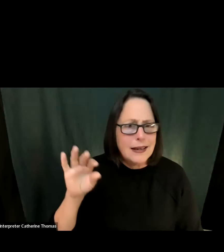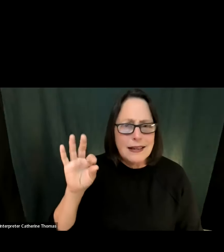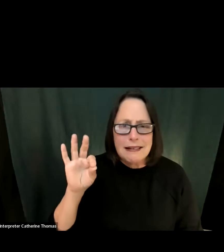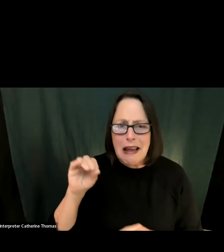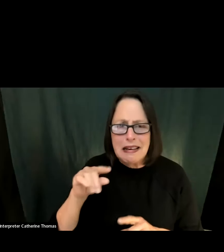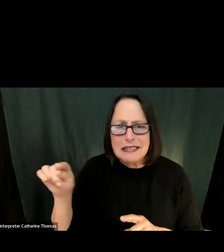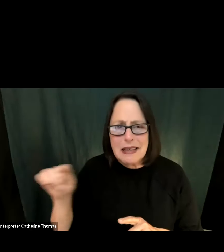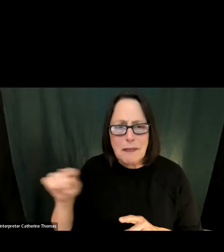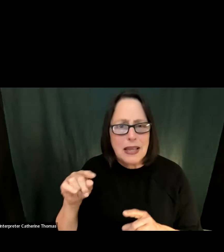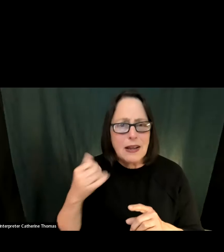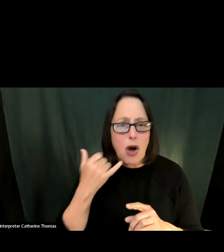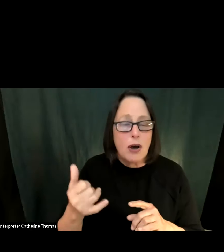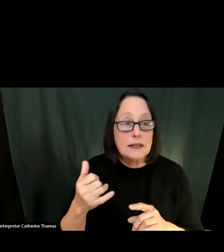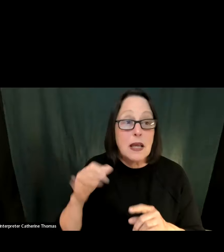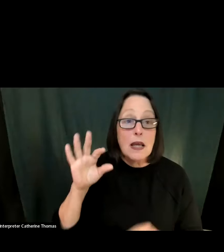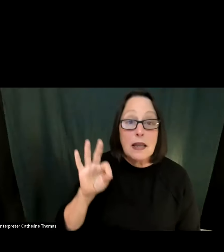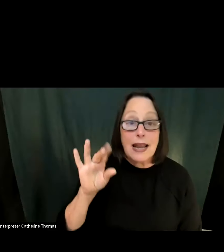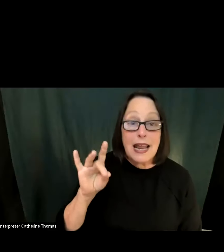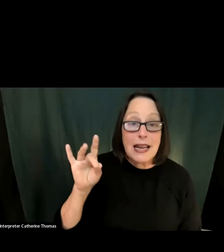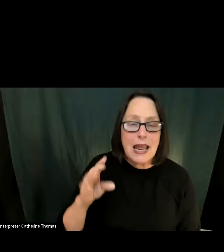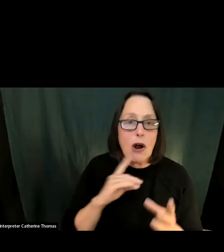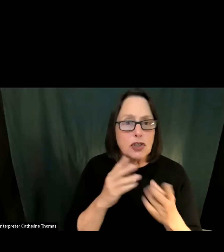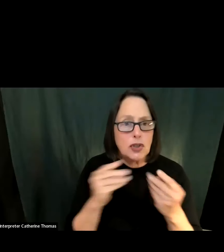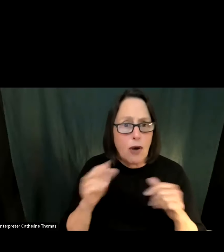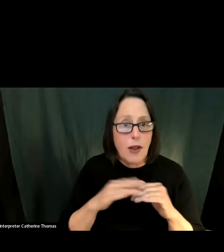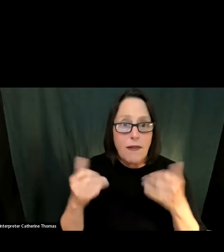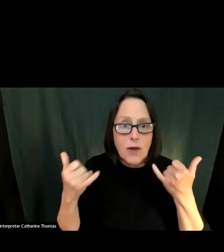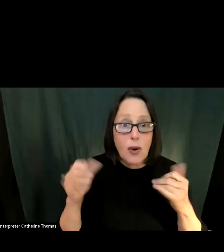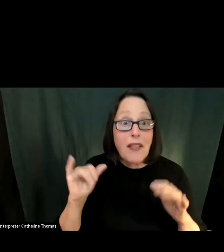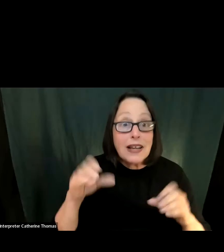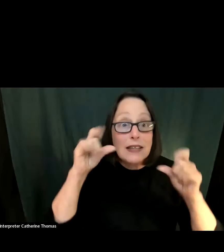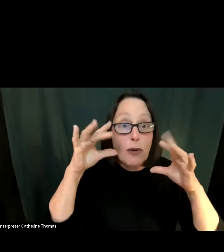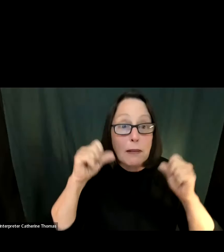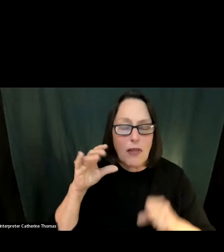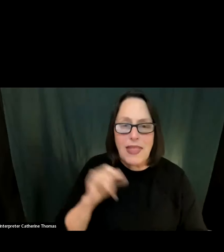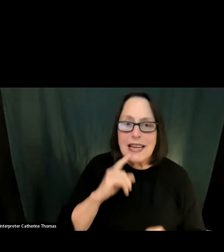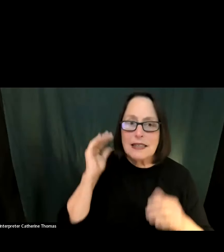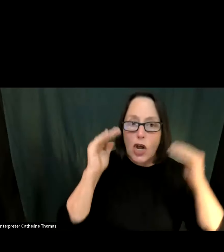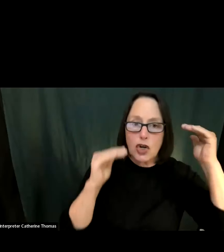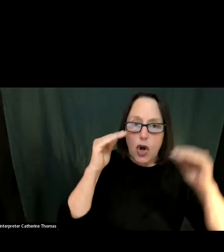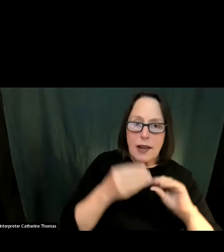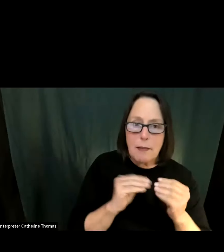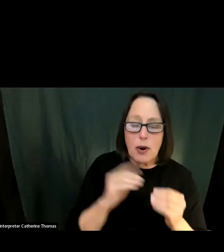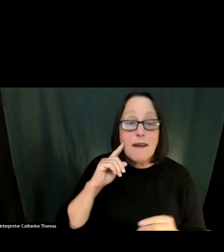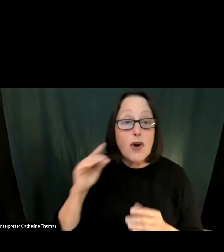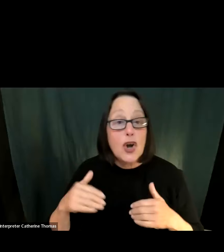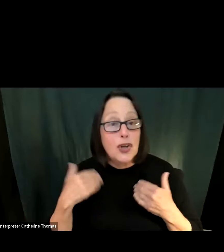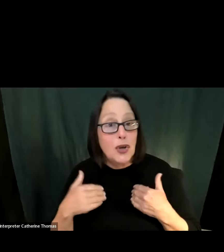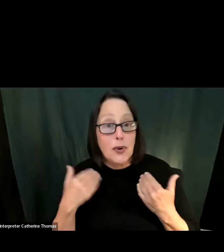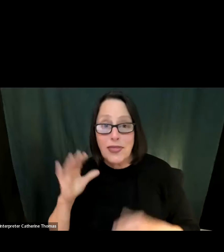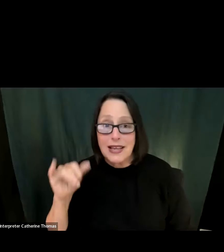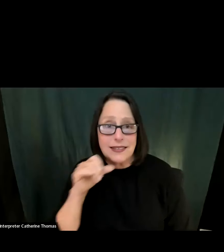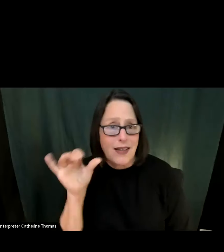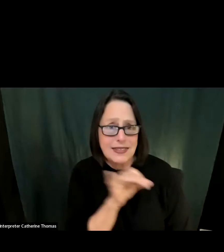of calls to 988 are resolved over the phone, which is incredible. And that's an adult number, right? For youth, that's not going to